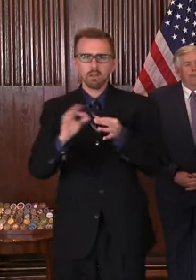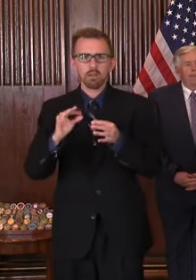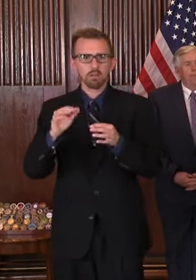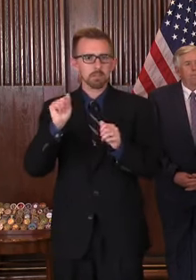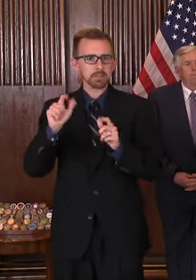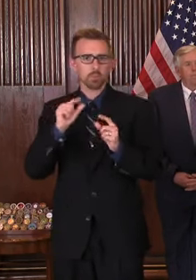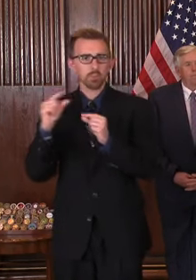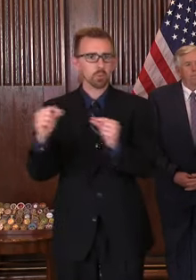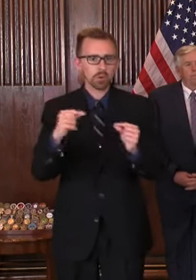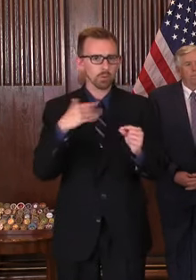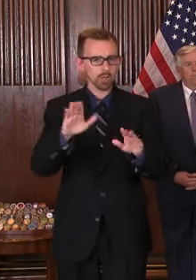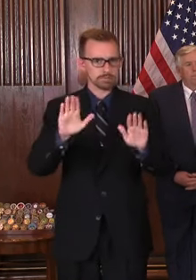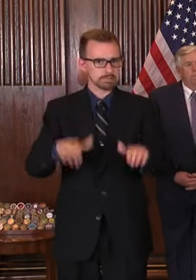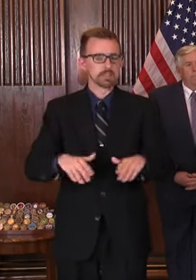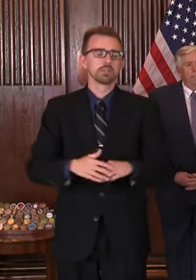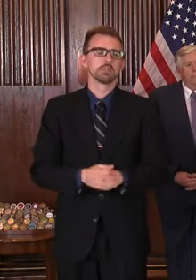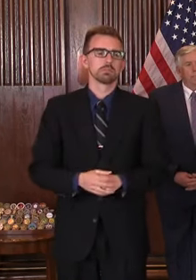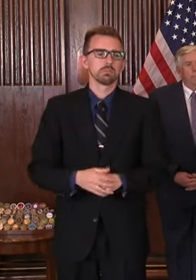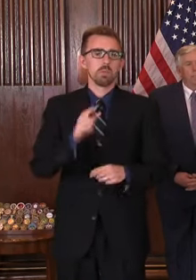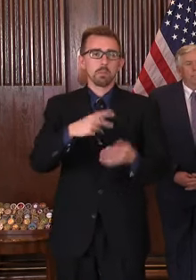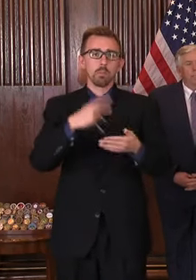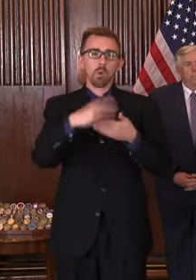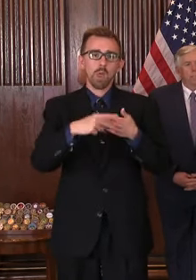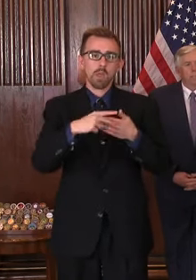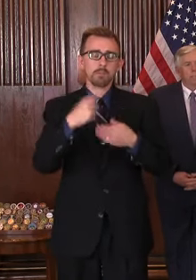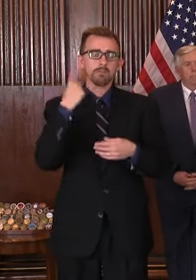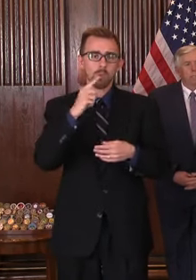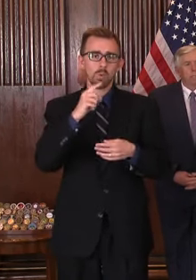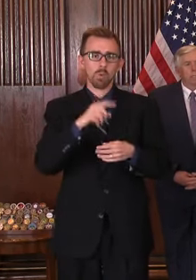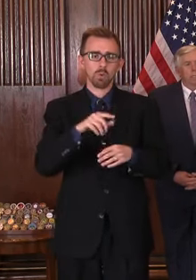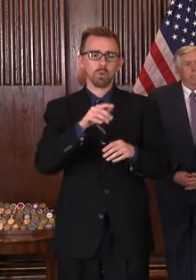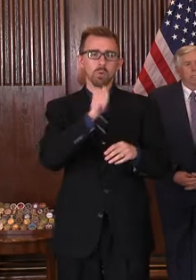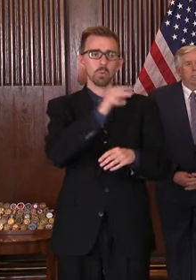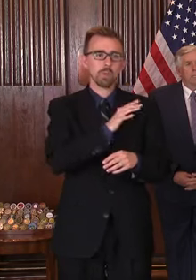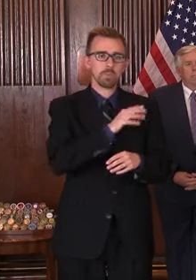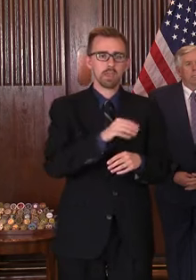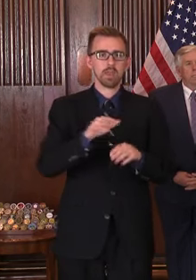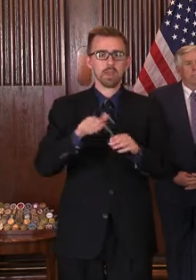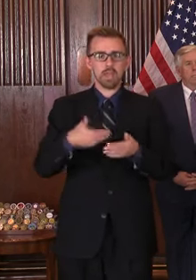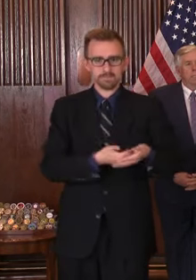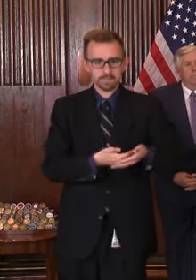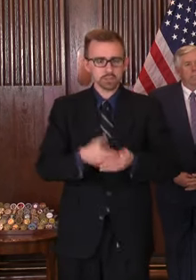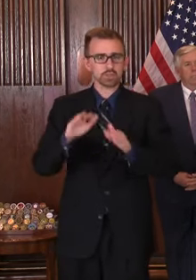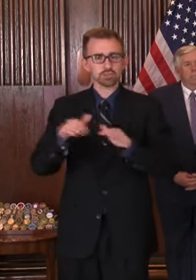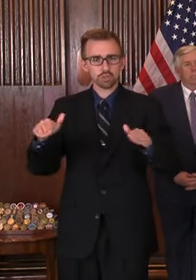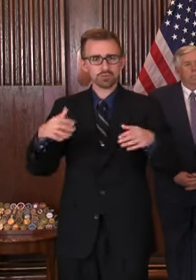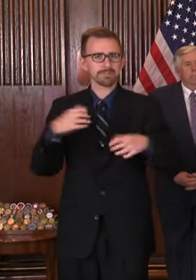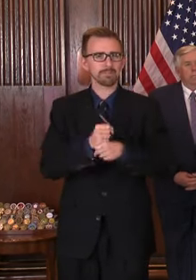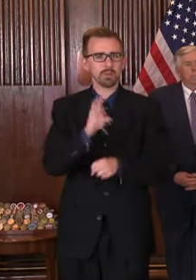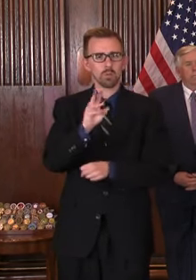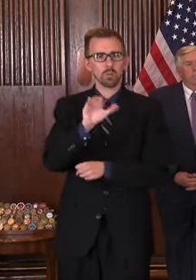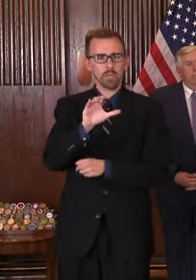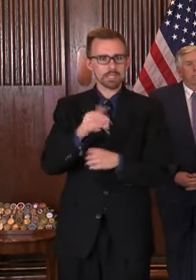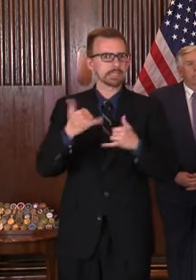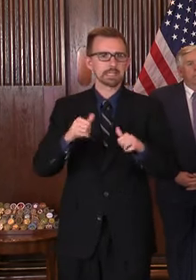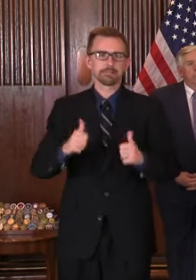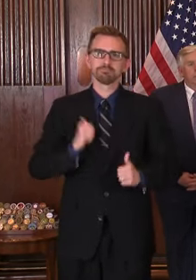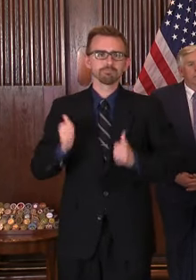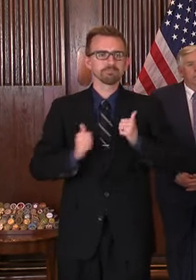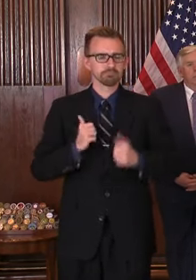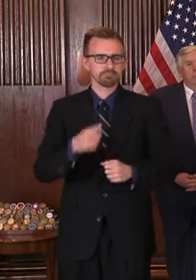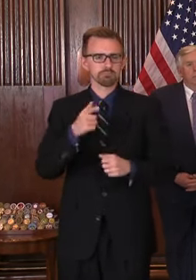pandemic. The Supplemental Nutrition Program for Women, Infants, and Children, known as WIC, is still running strong, and actively